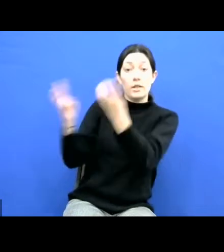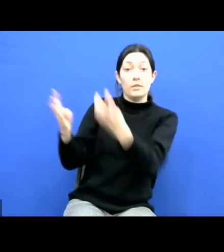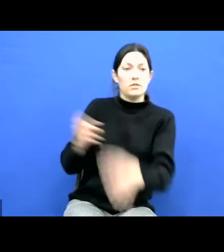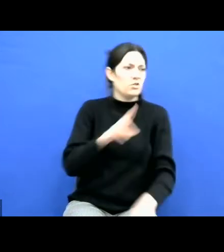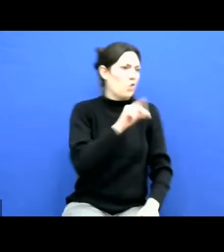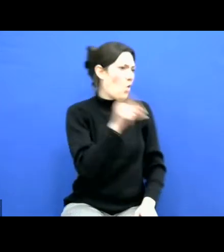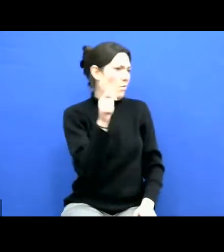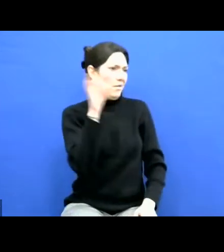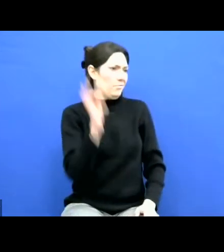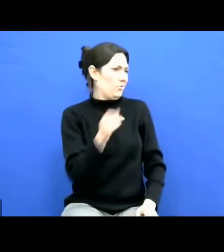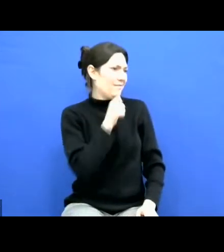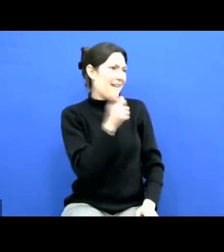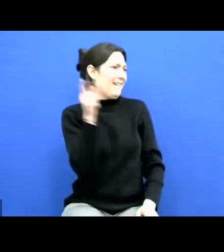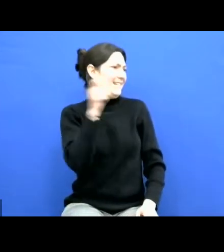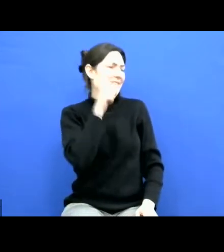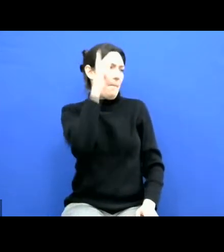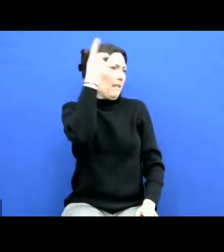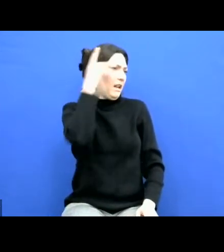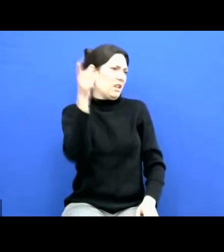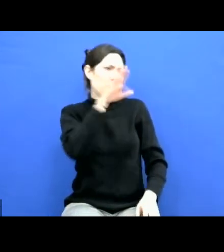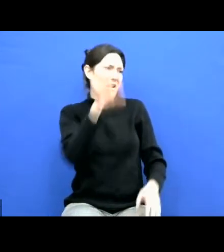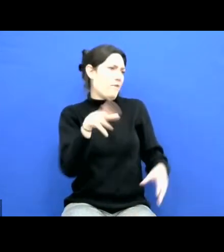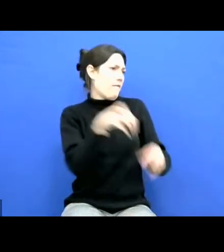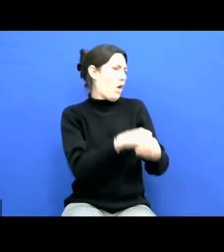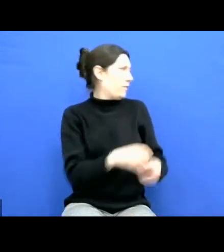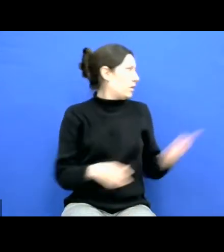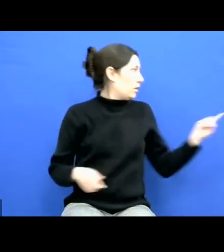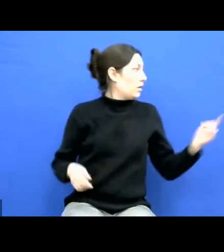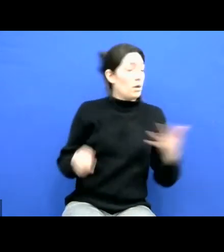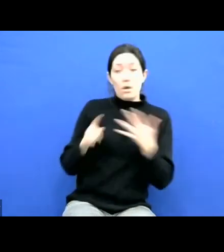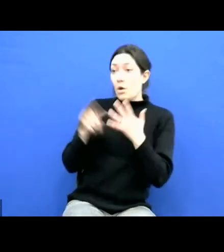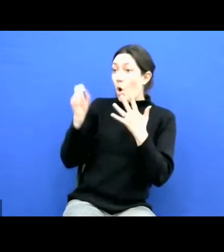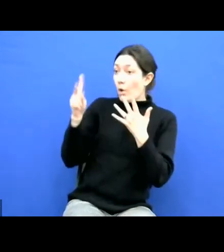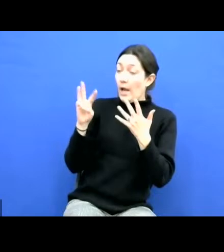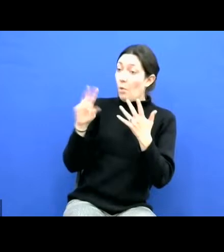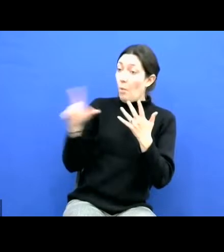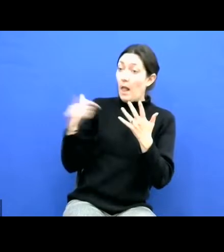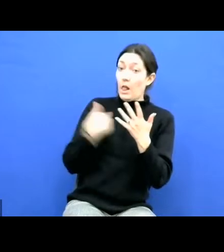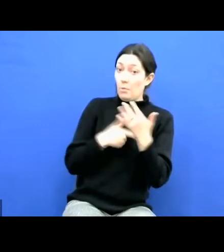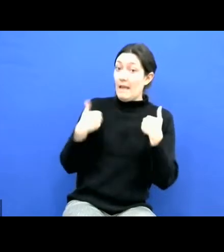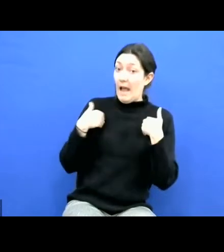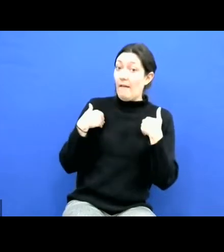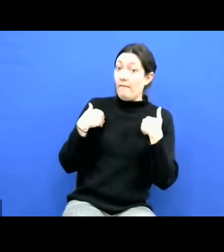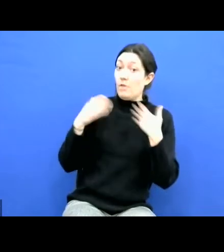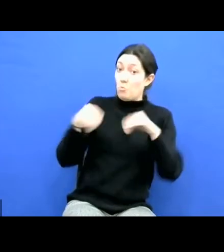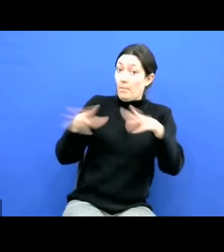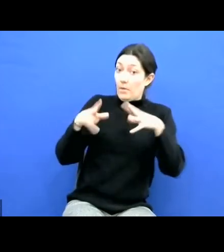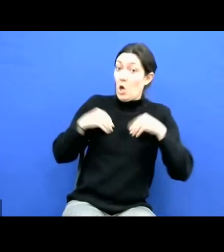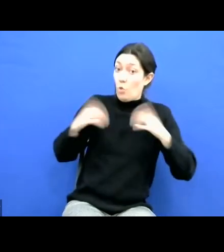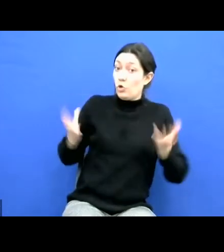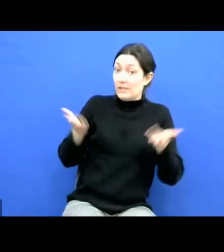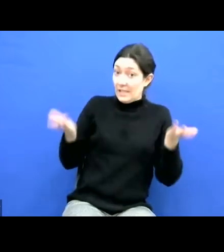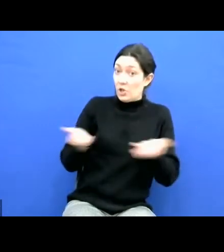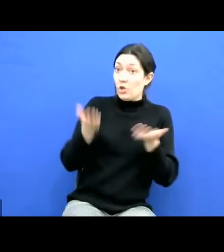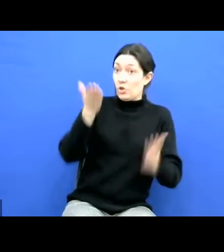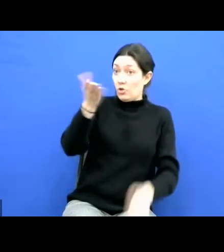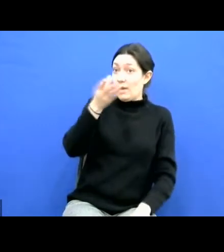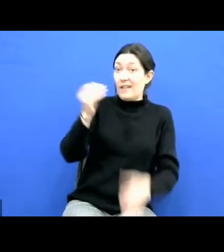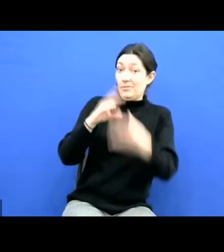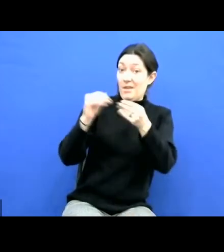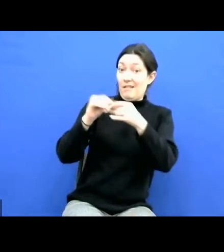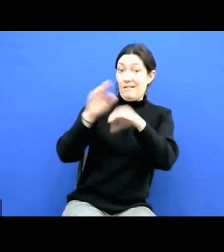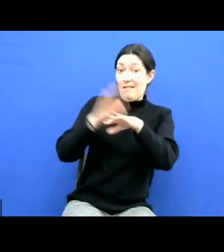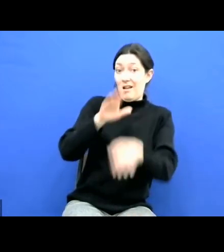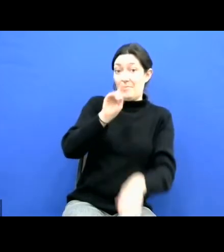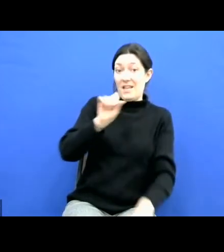not. He's not political. He would never get involved in this. Okay. Well, we have the property owners that are here and speaking on behalf